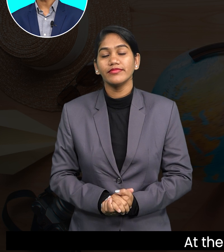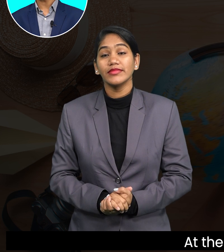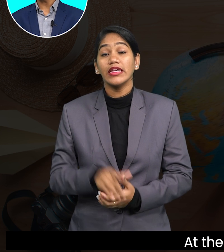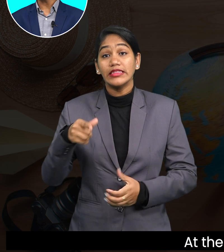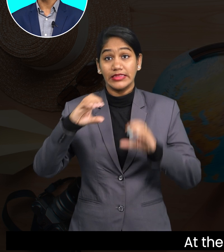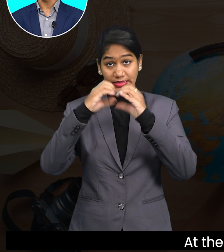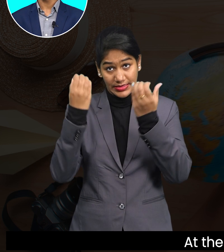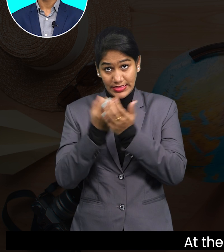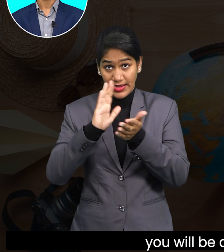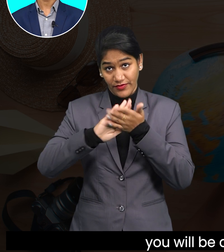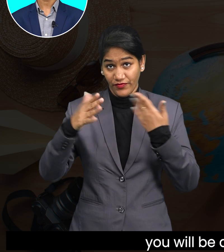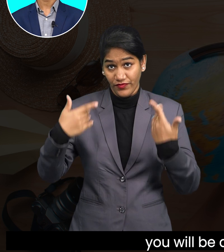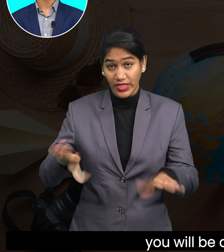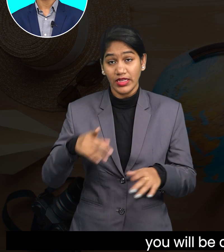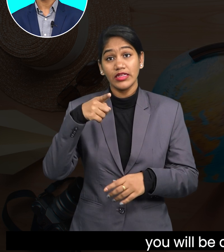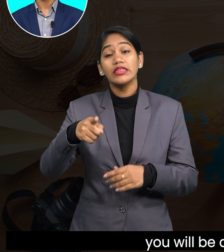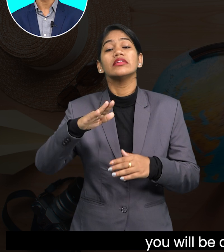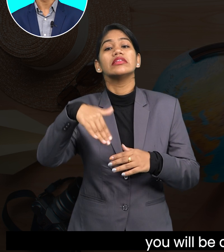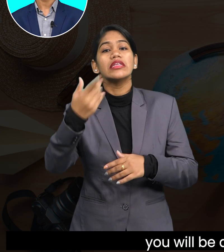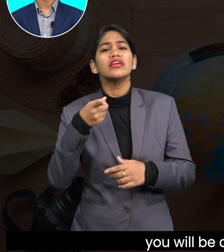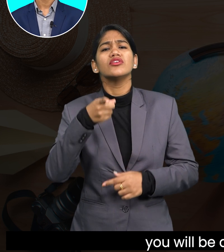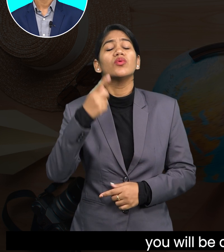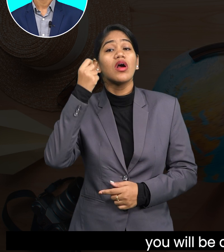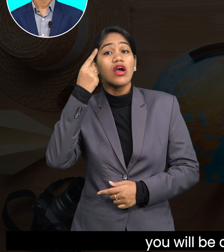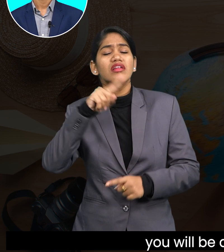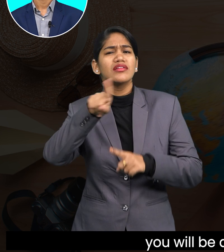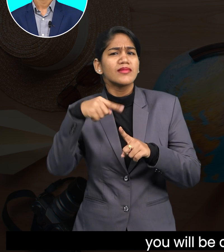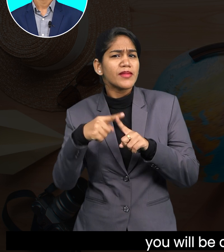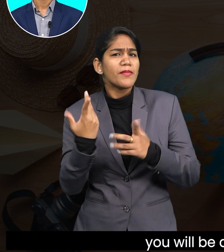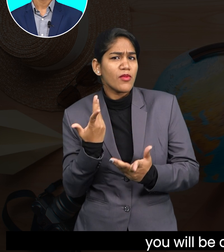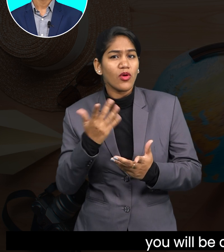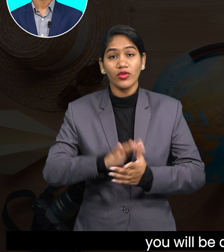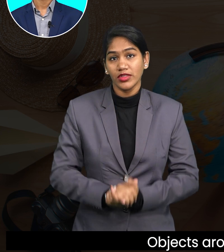At the end of this session, you will be able to understand about